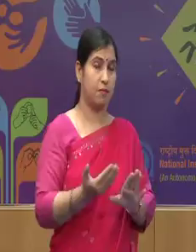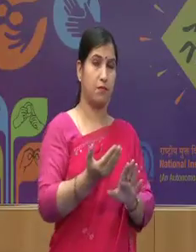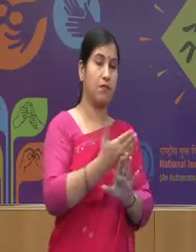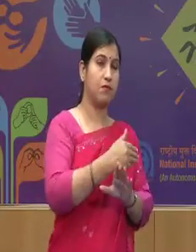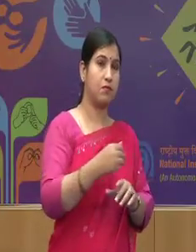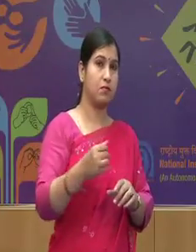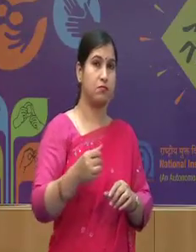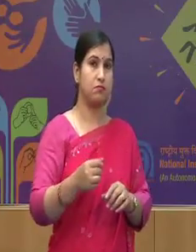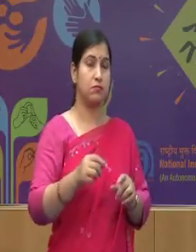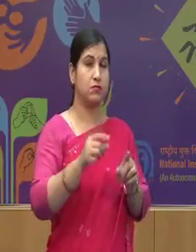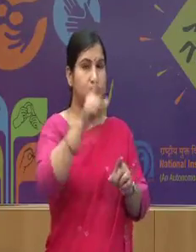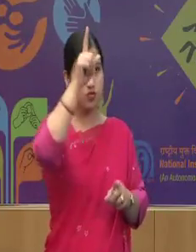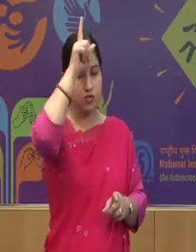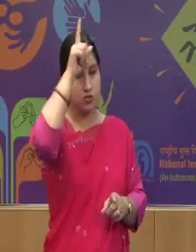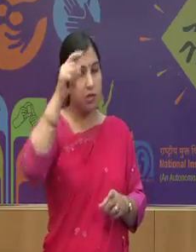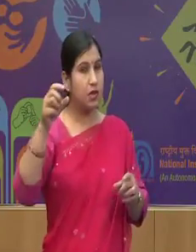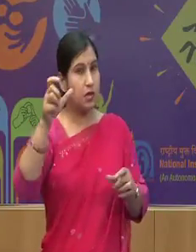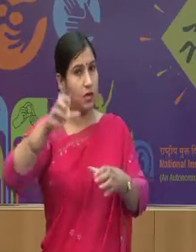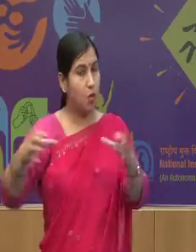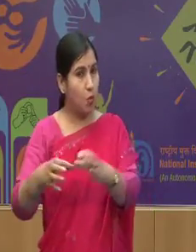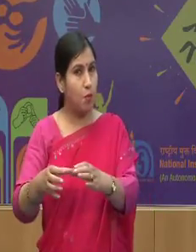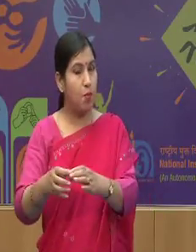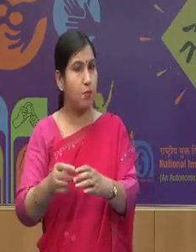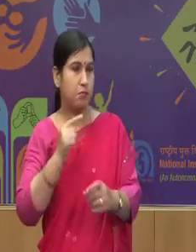of Germany on Poland